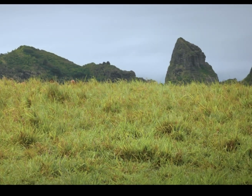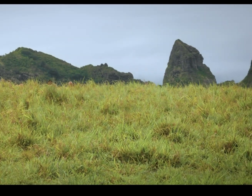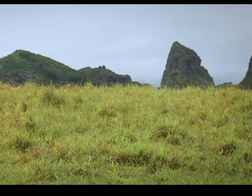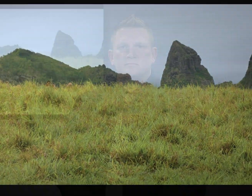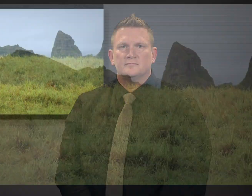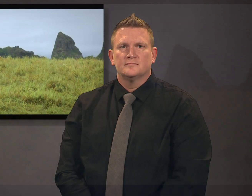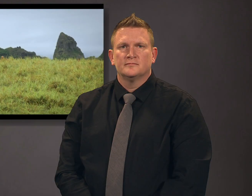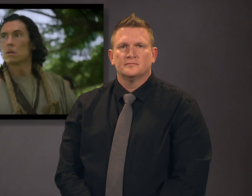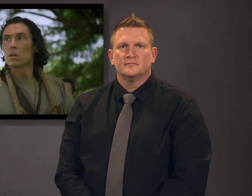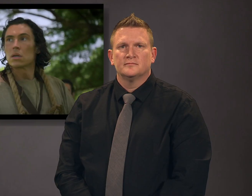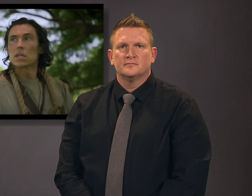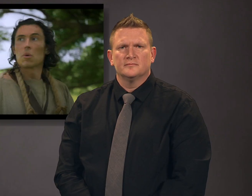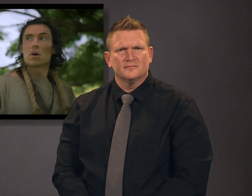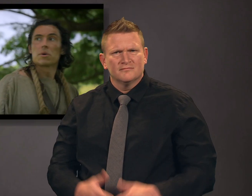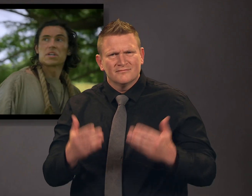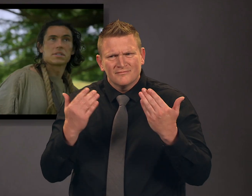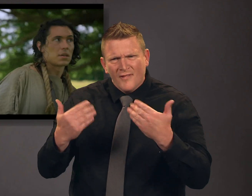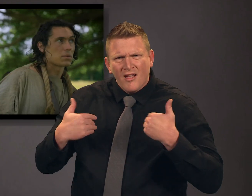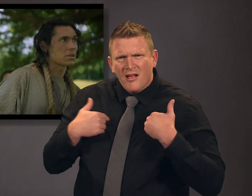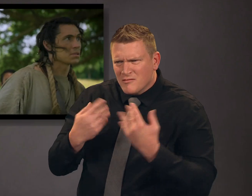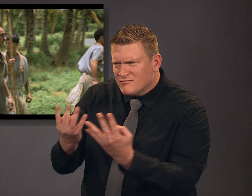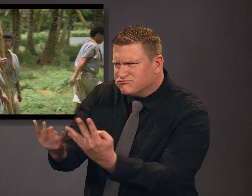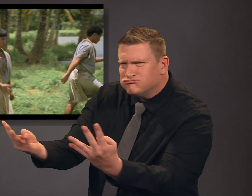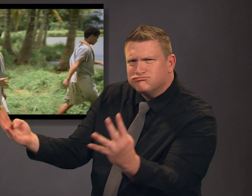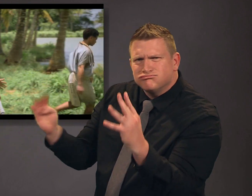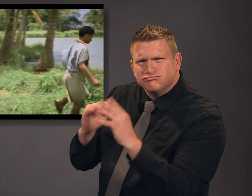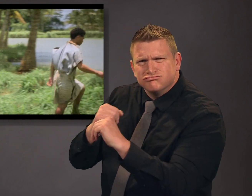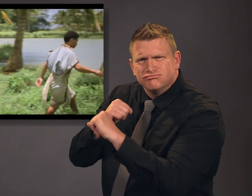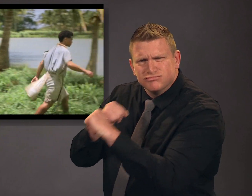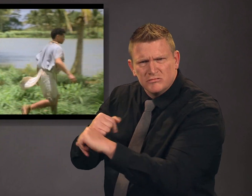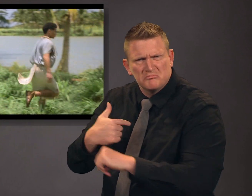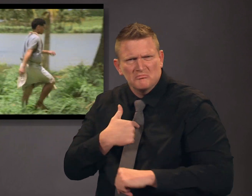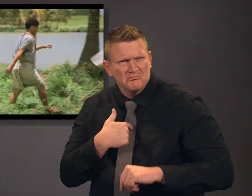Let us of the flocks. Now we're going to contend with these men.